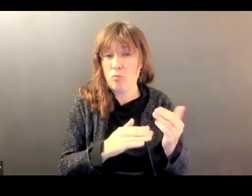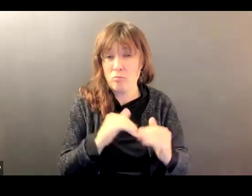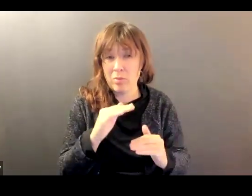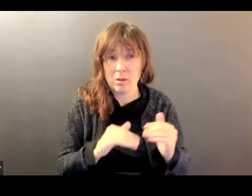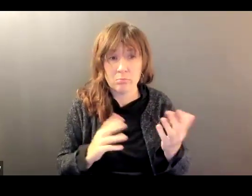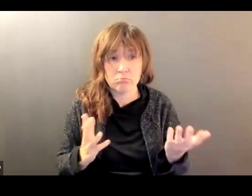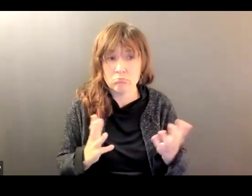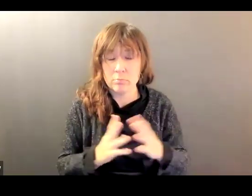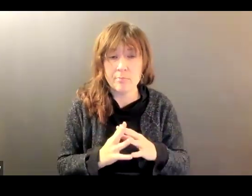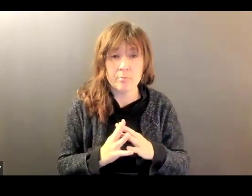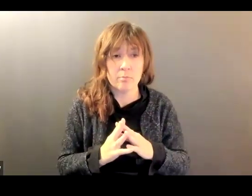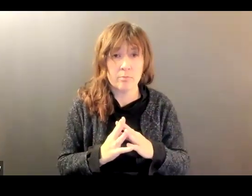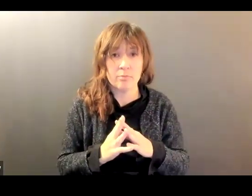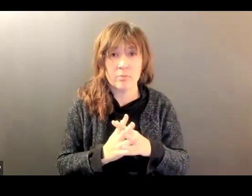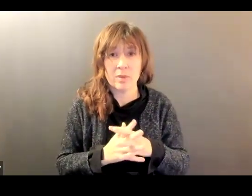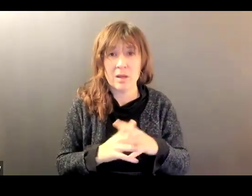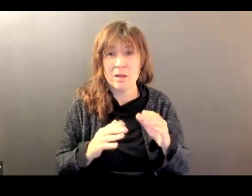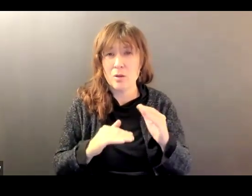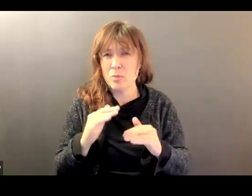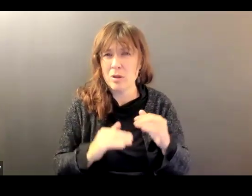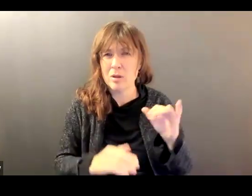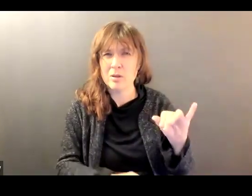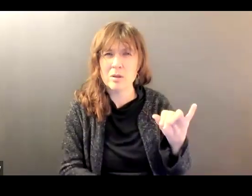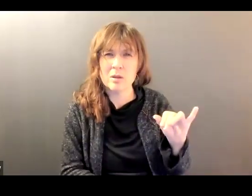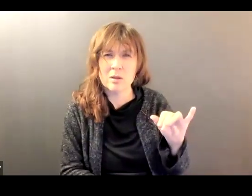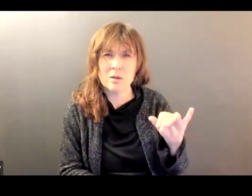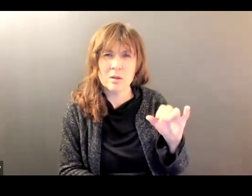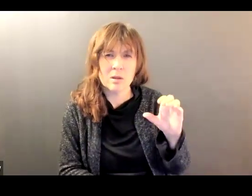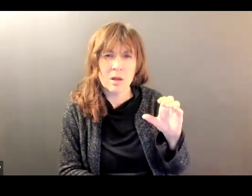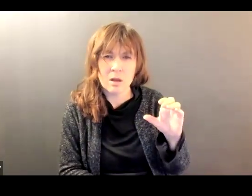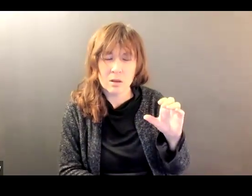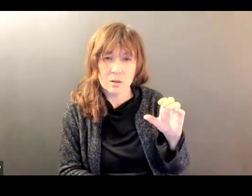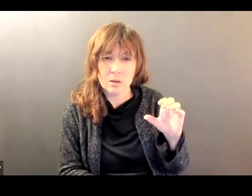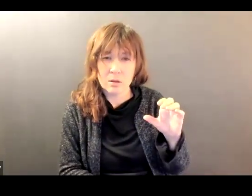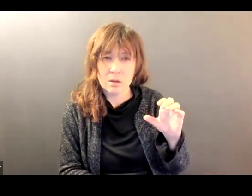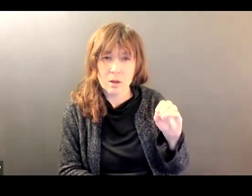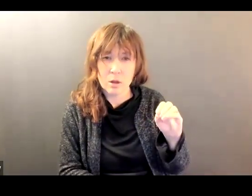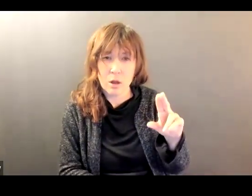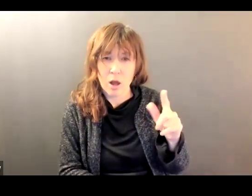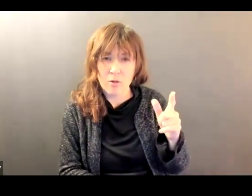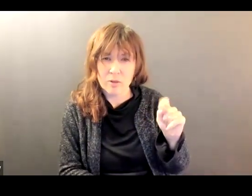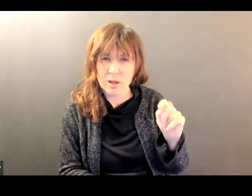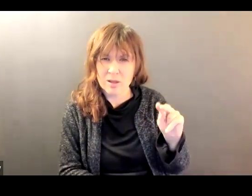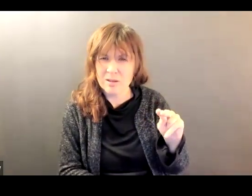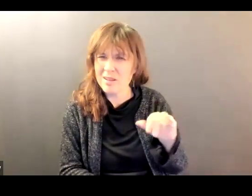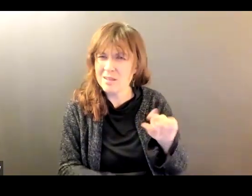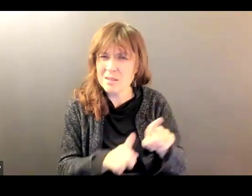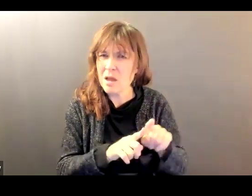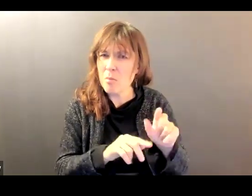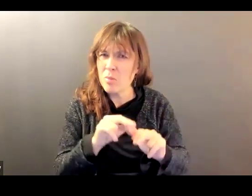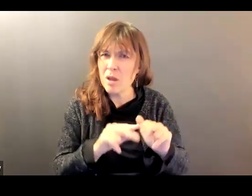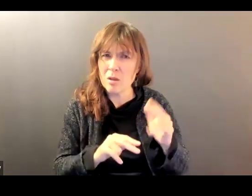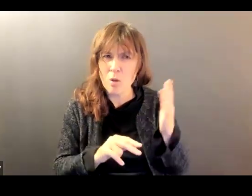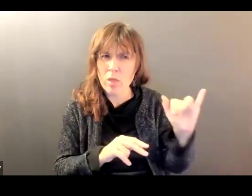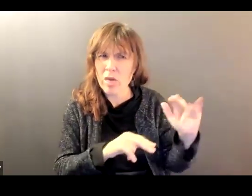facility that are on Croftland have been the same building since it started. So what is different about